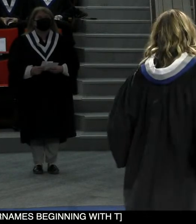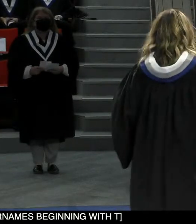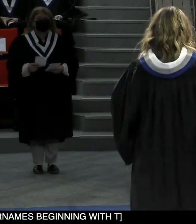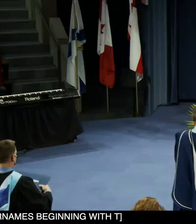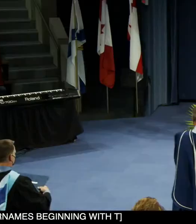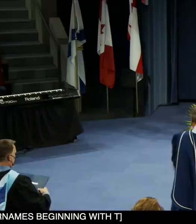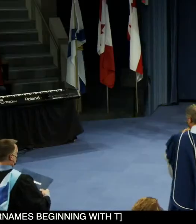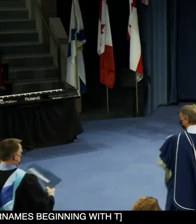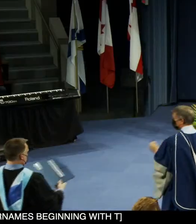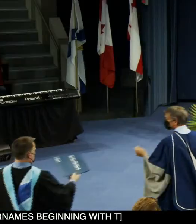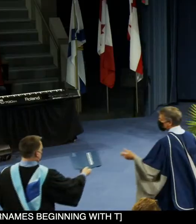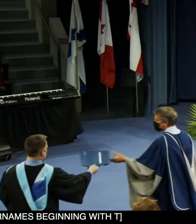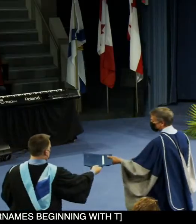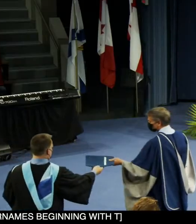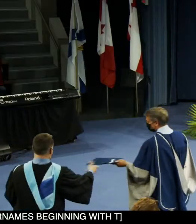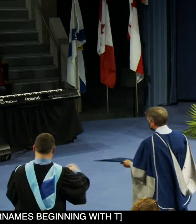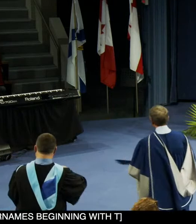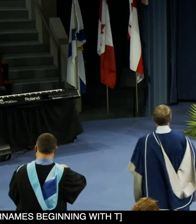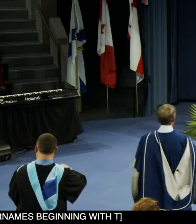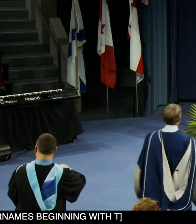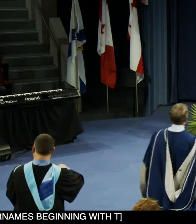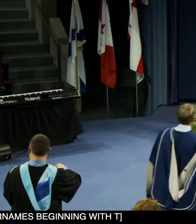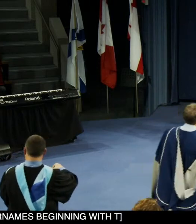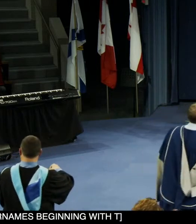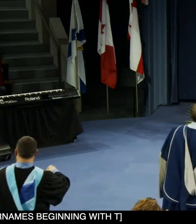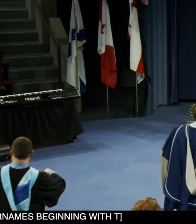Stephanie Weber.